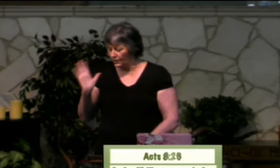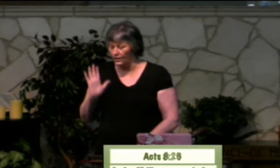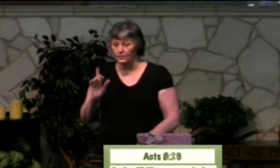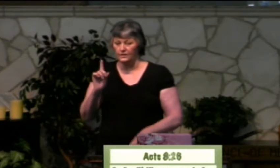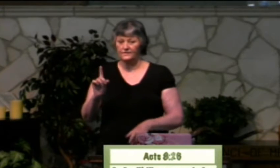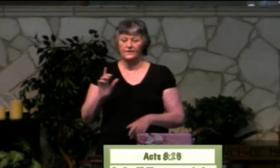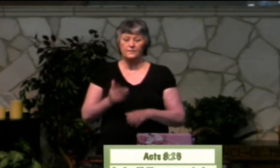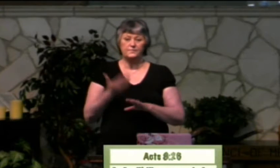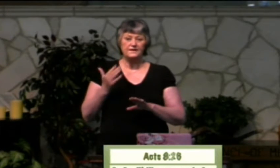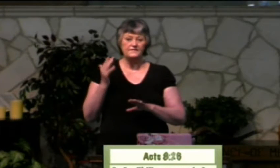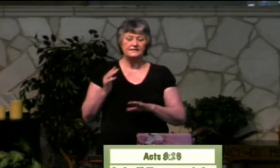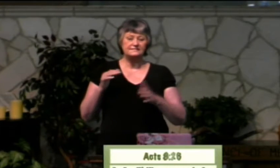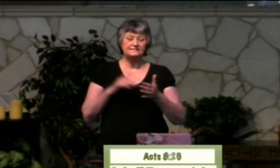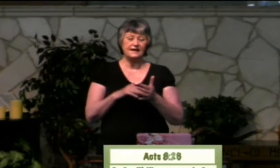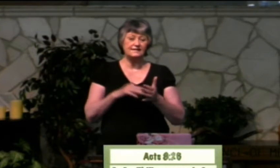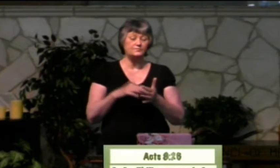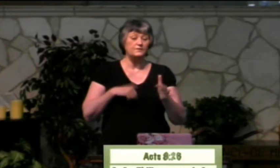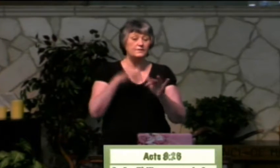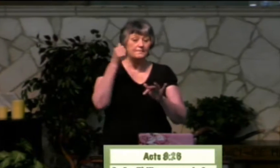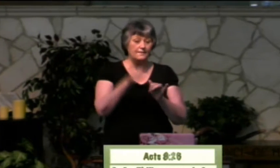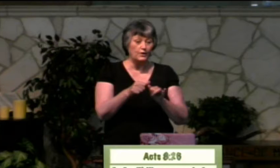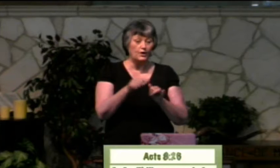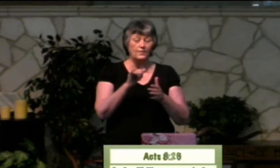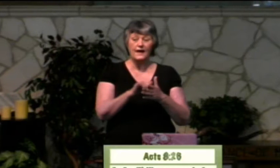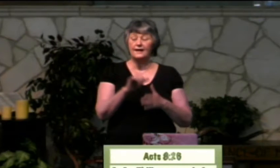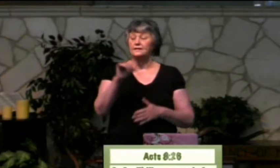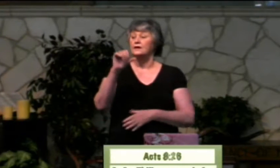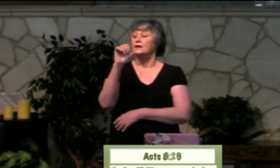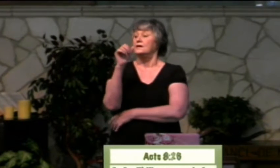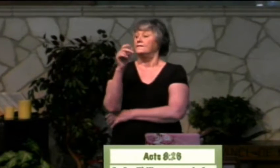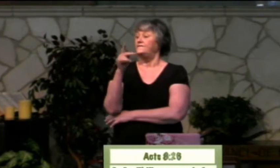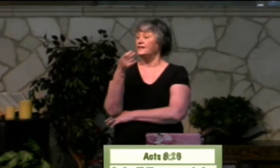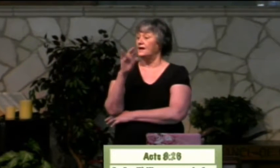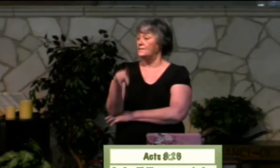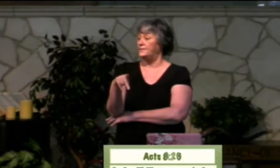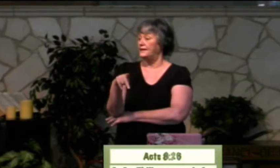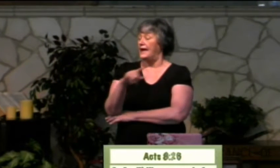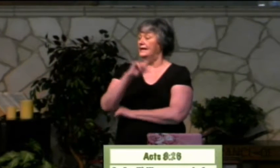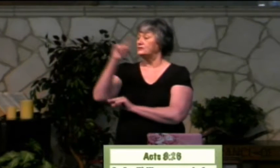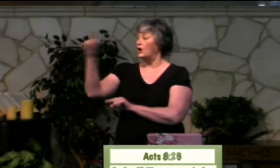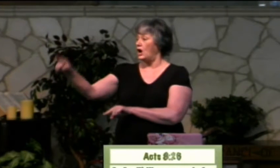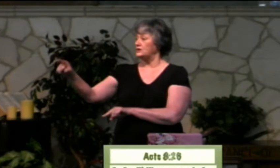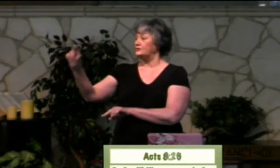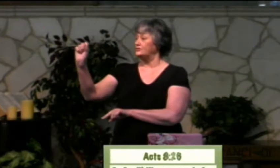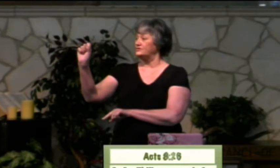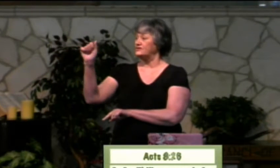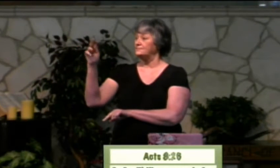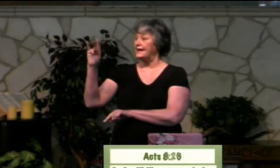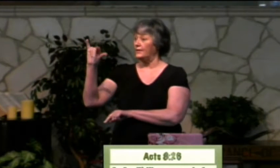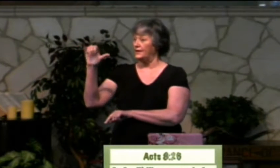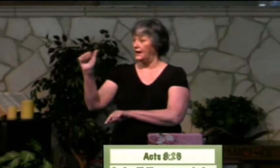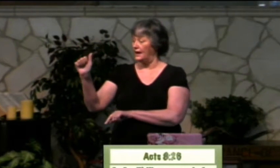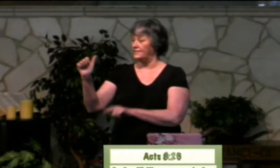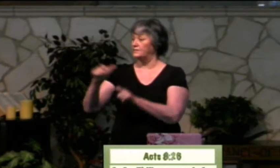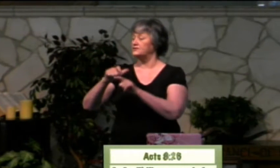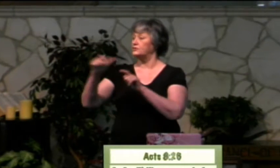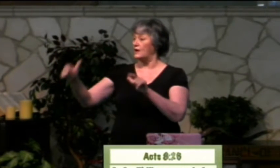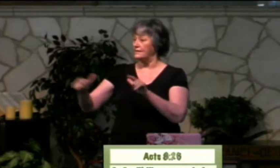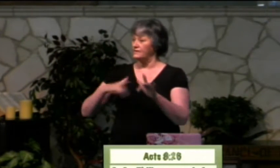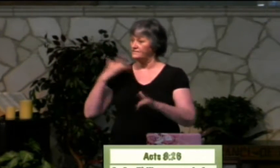before one of our previous studies, we remember that Philip had gone to Samaria and there was a great